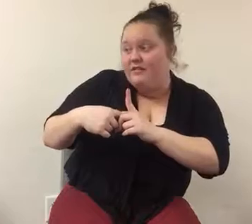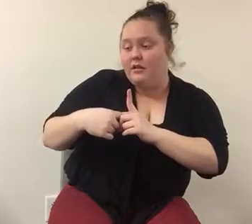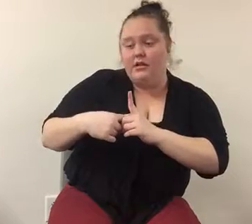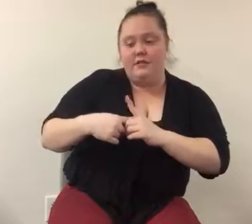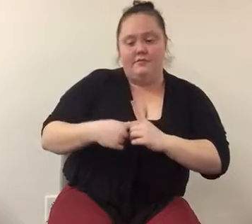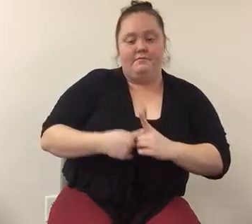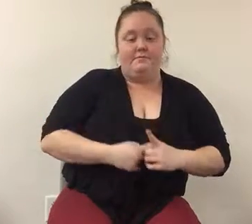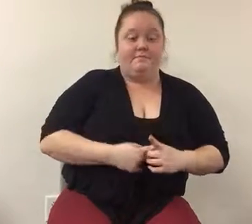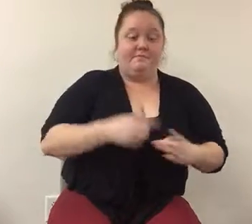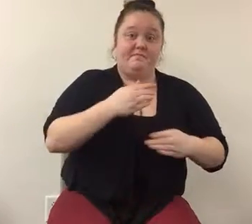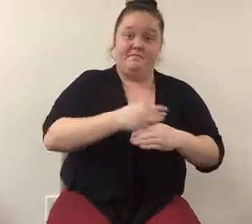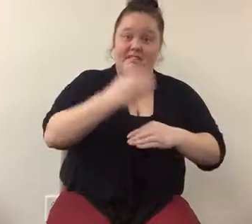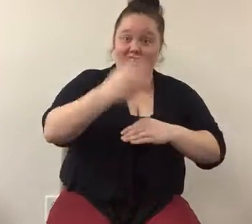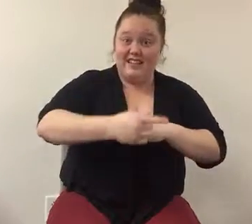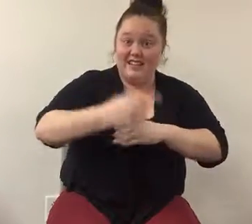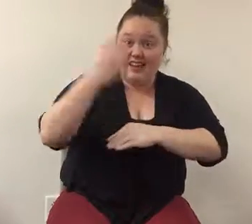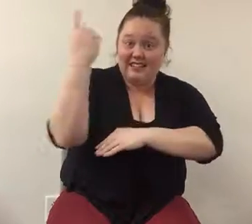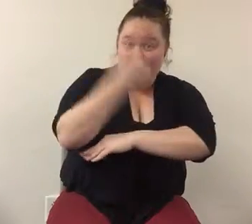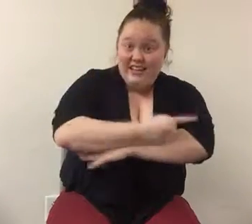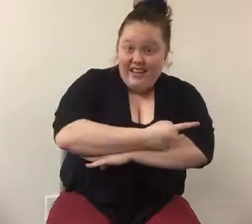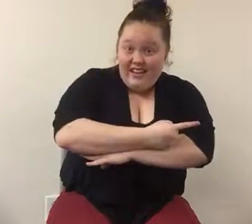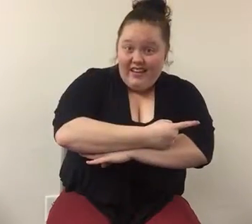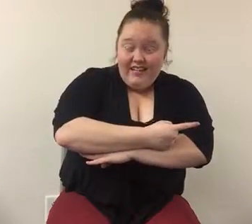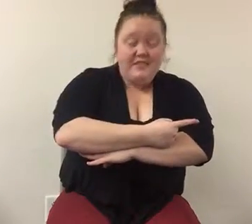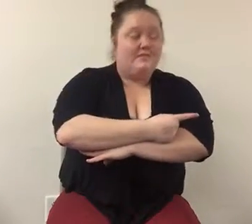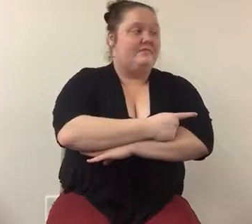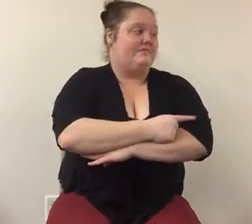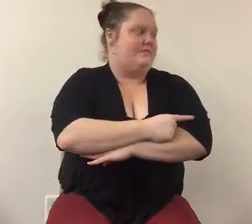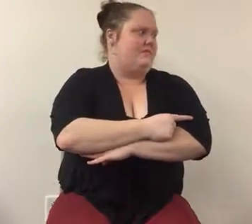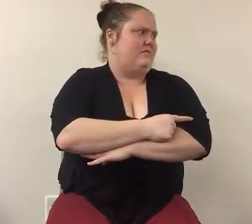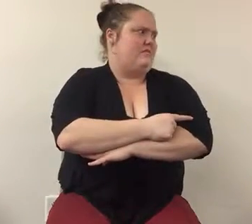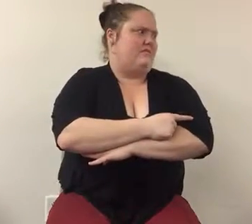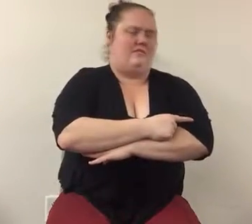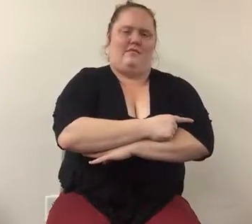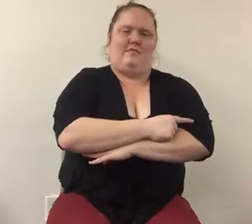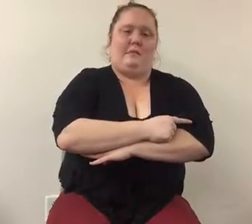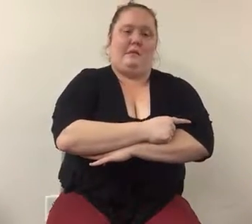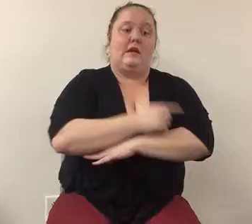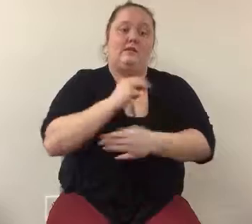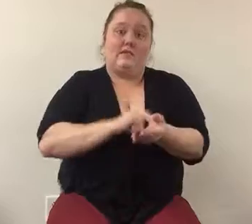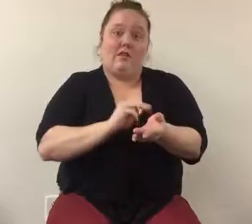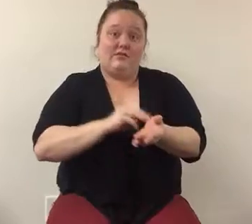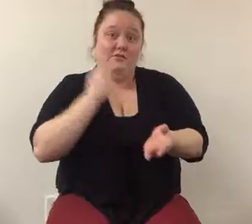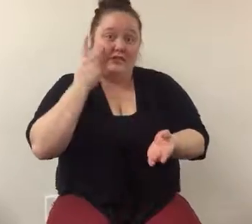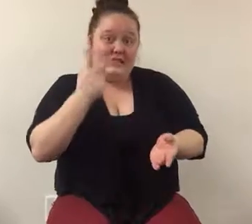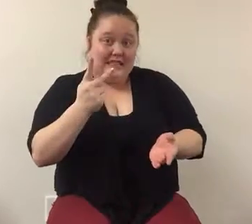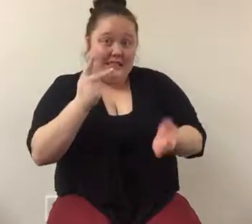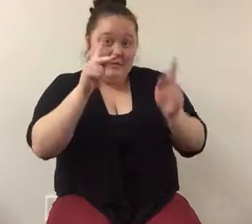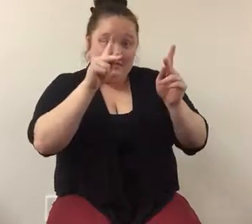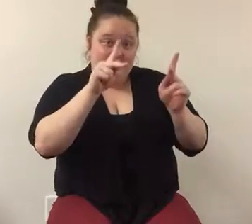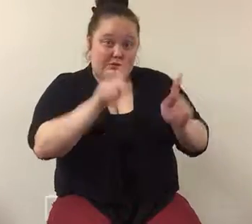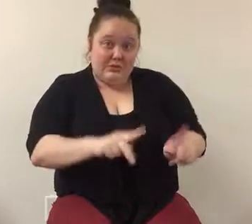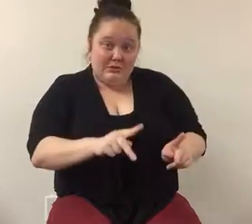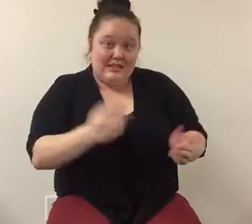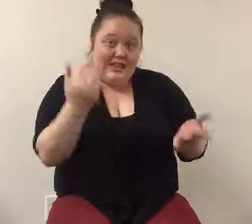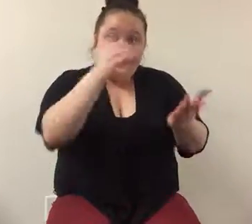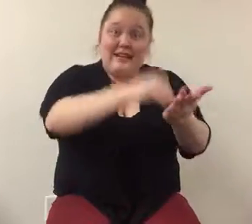tend to have a lot of compliments for the staff. They tend to be impressed at how the procedure went, and they tend to be very thrilled with their outcome,